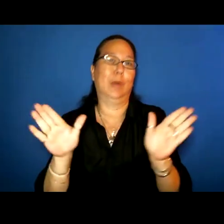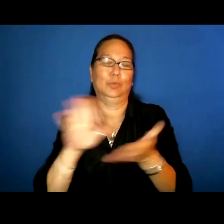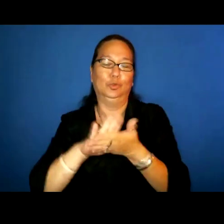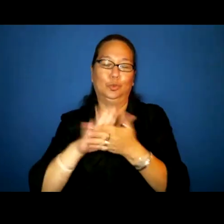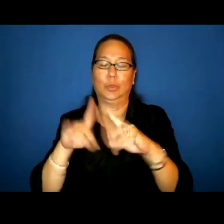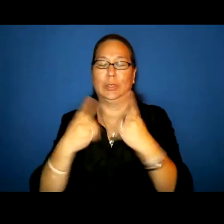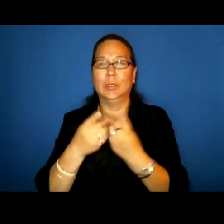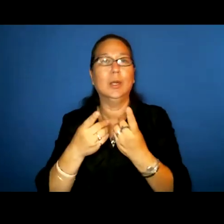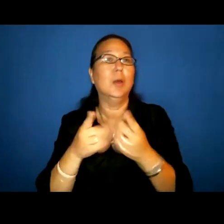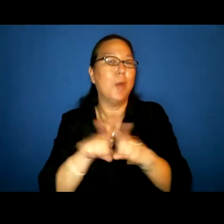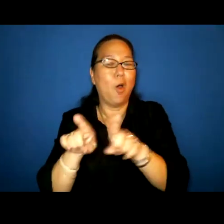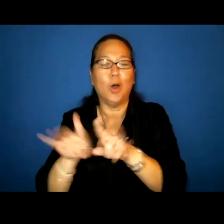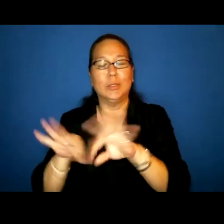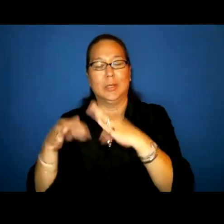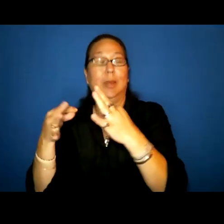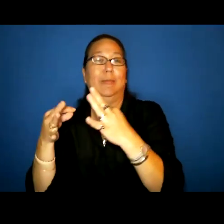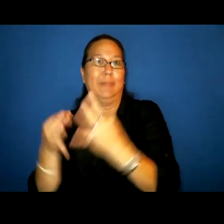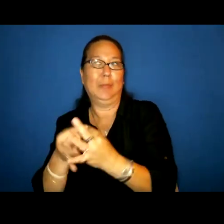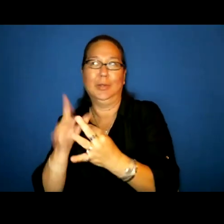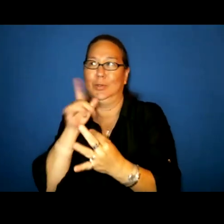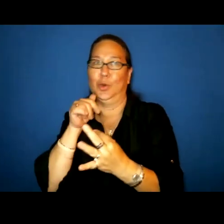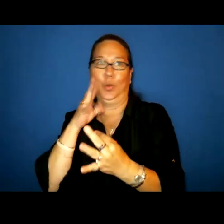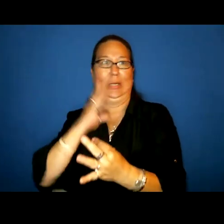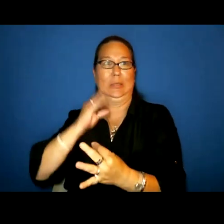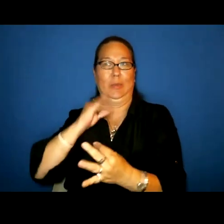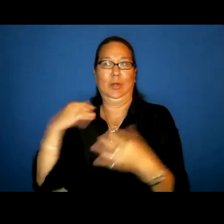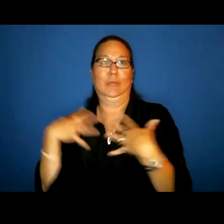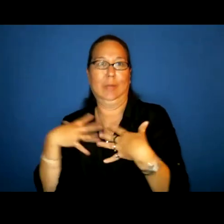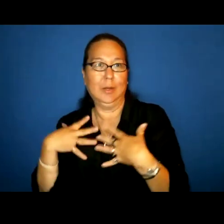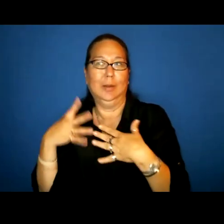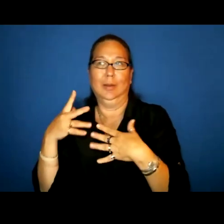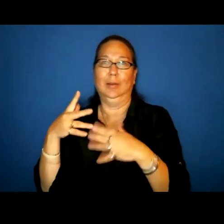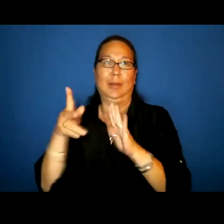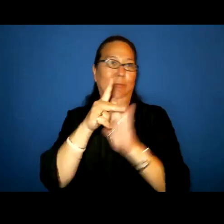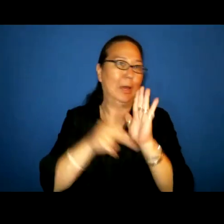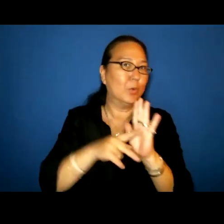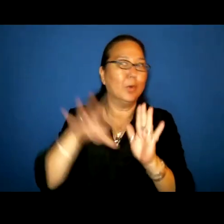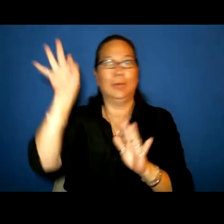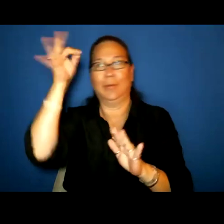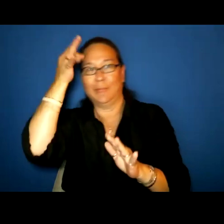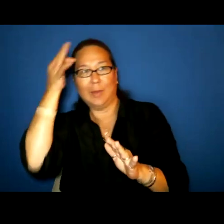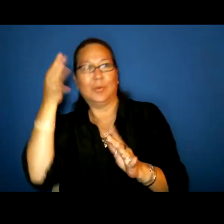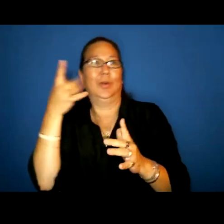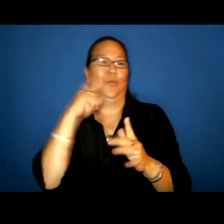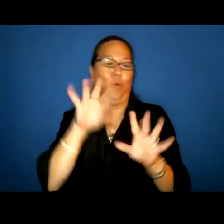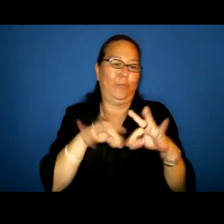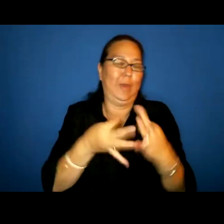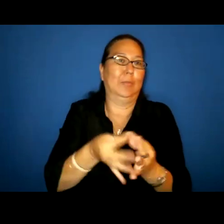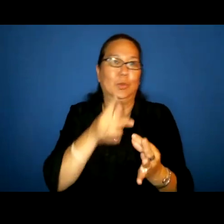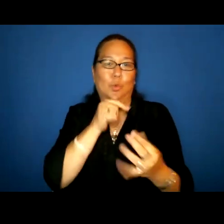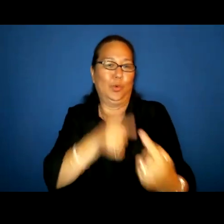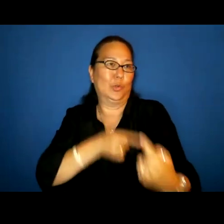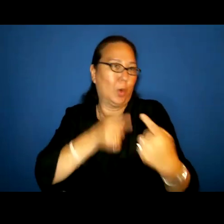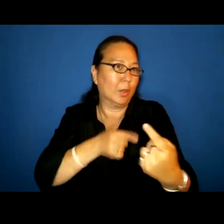navigating fear of the current political or policy environment from the federal level, for families who are struggling